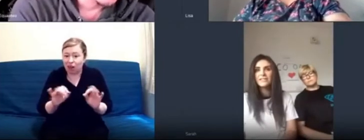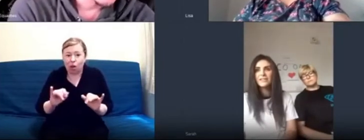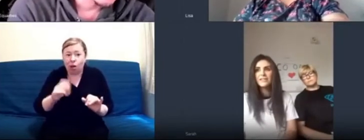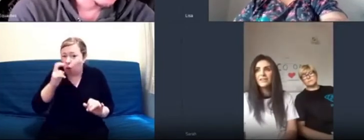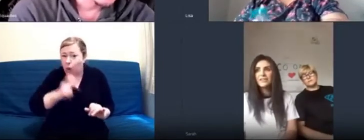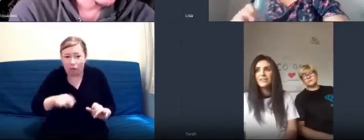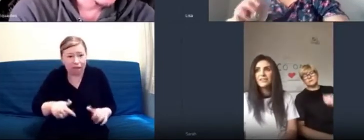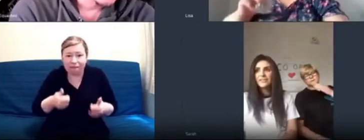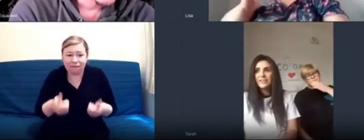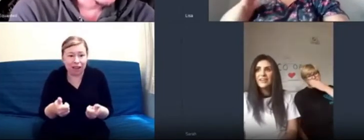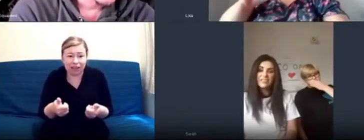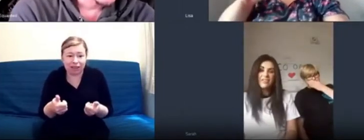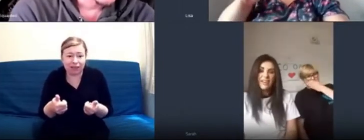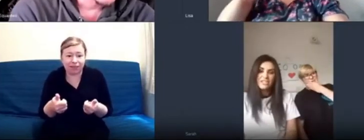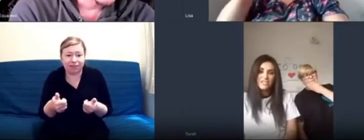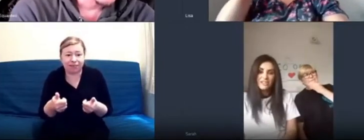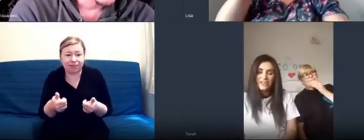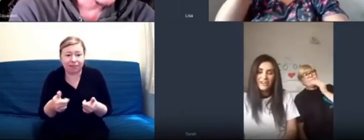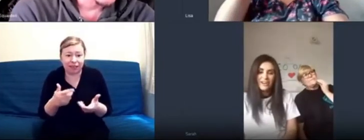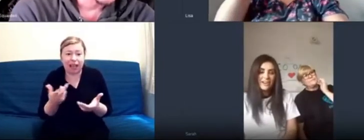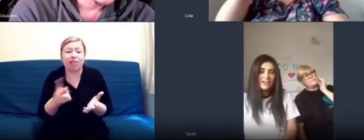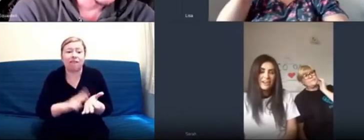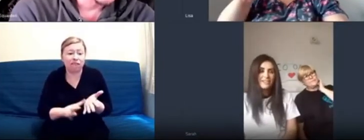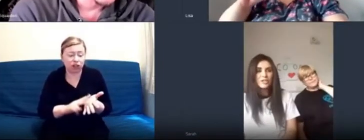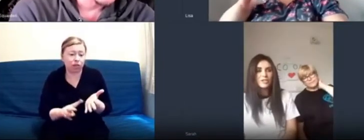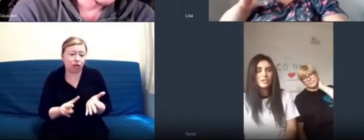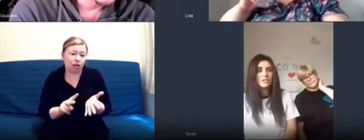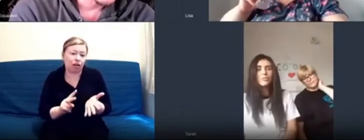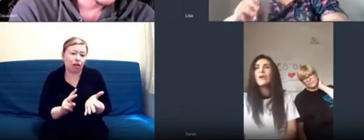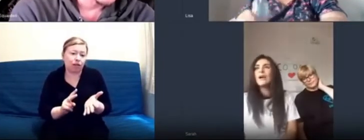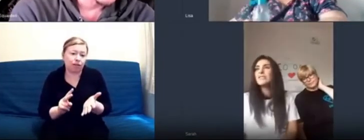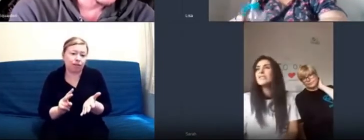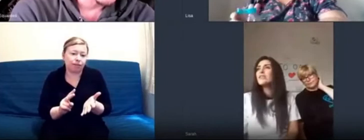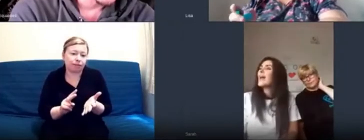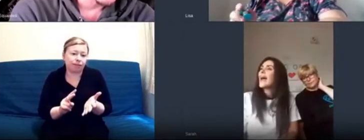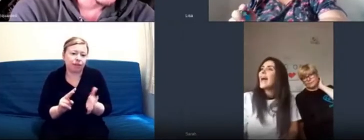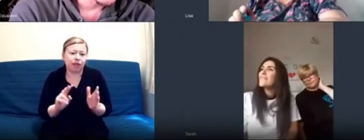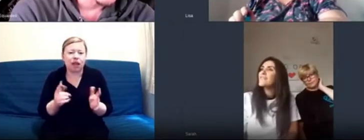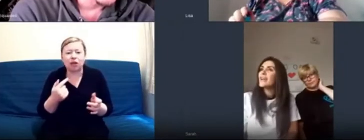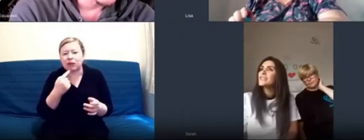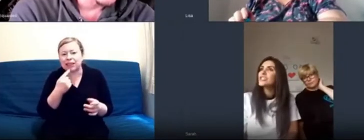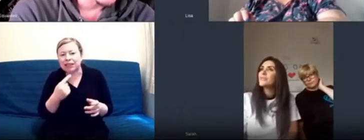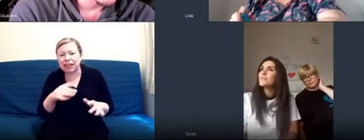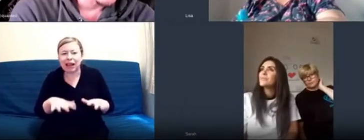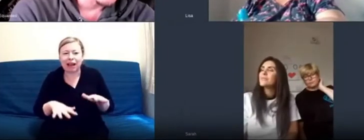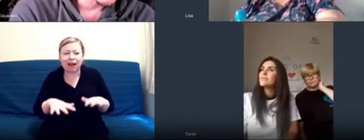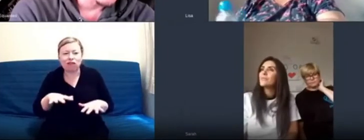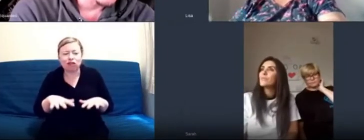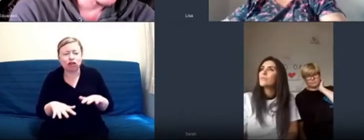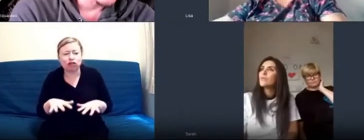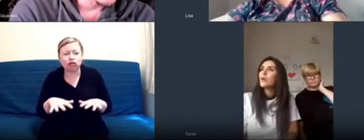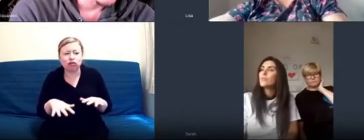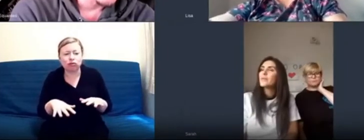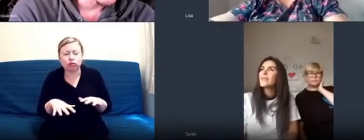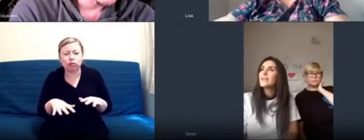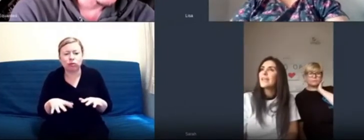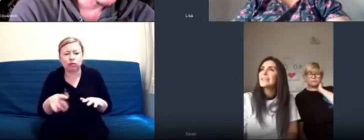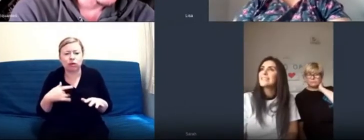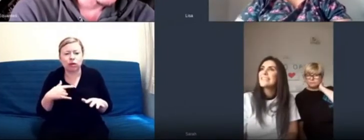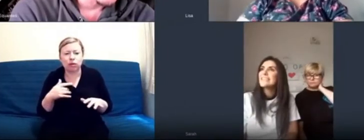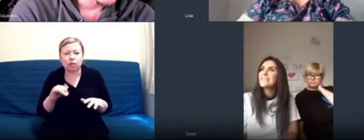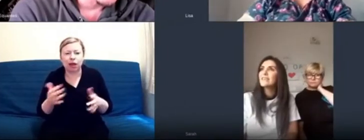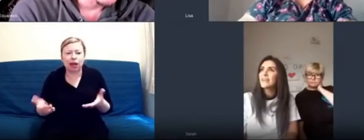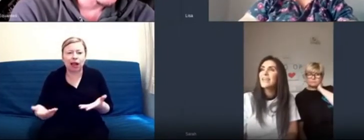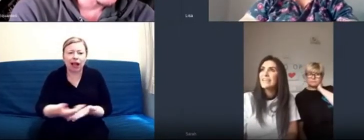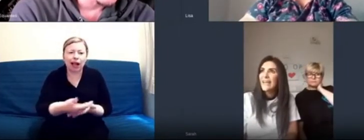items and the veg. And it's just, I would say on average, we would probably